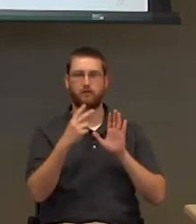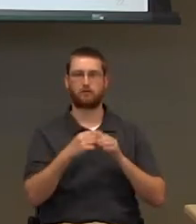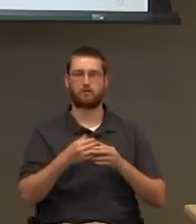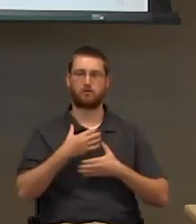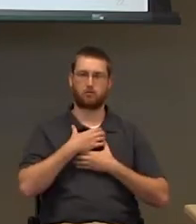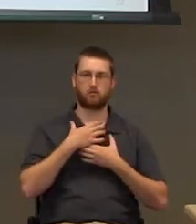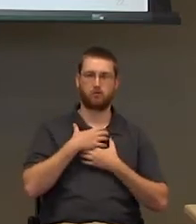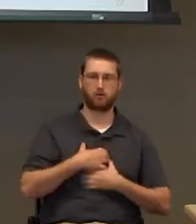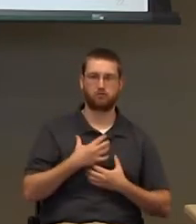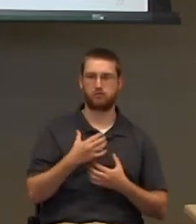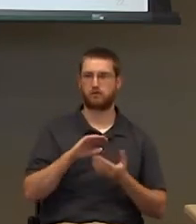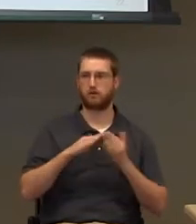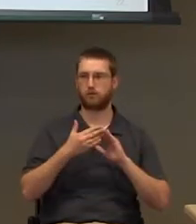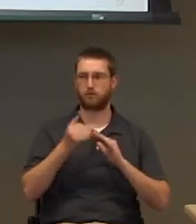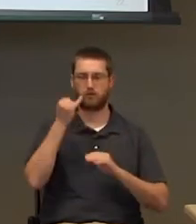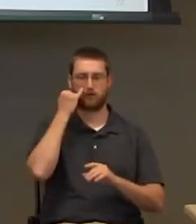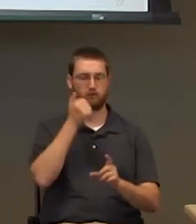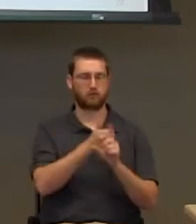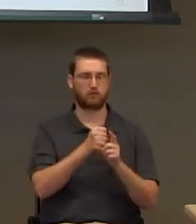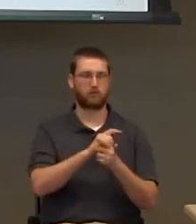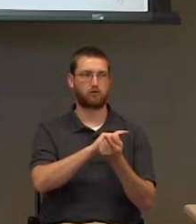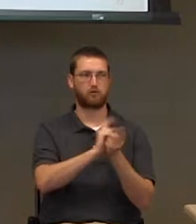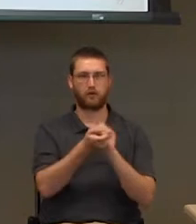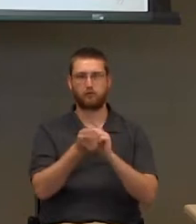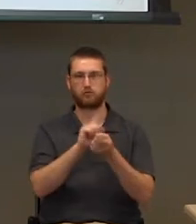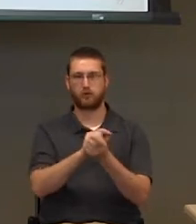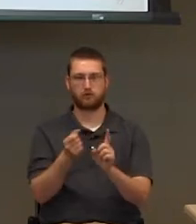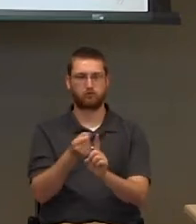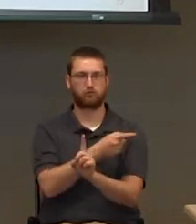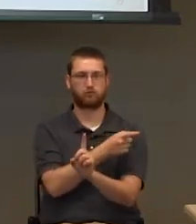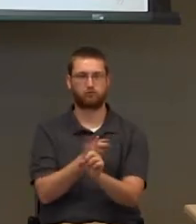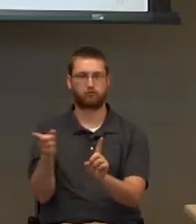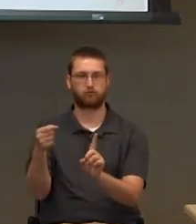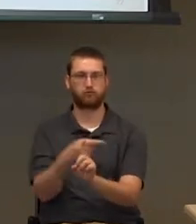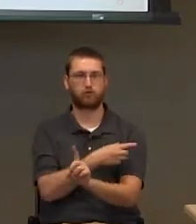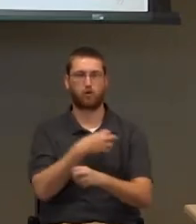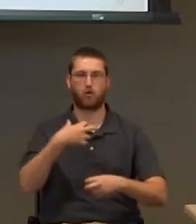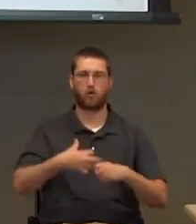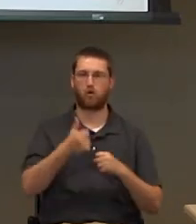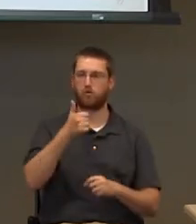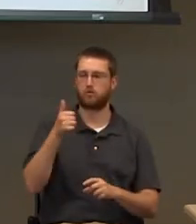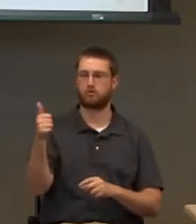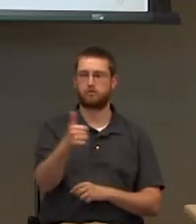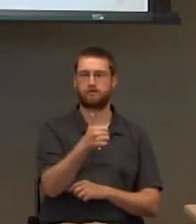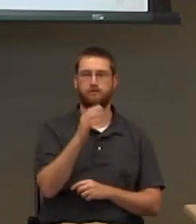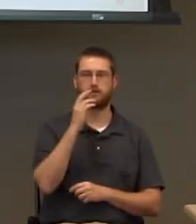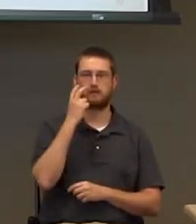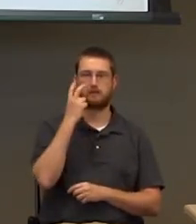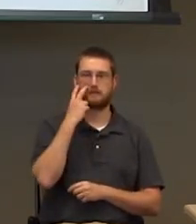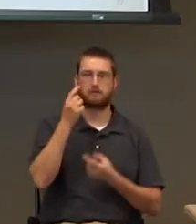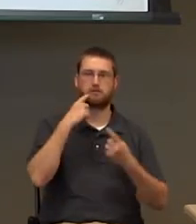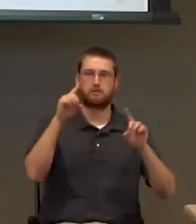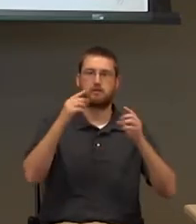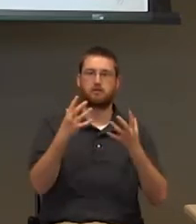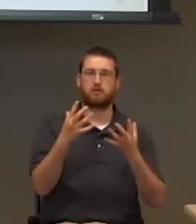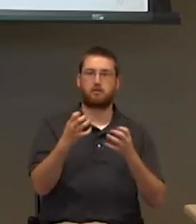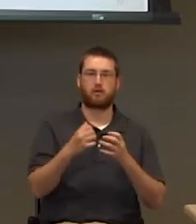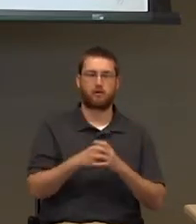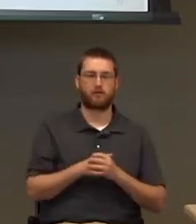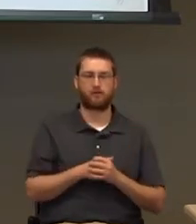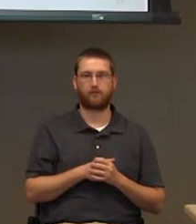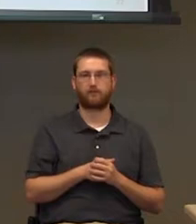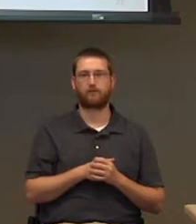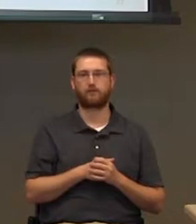stay the course. If you constantly are moving and going tangential, it's going to be a lot harder for you to see the success you want,